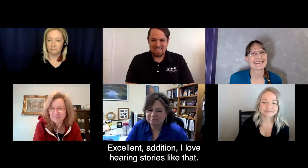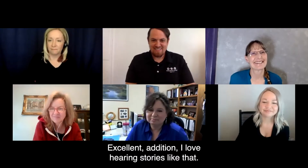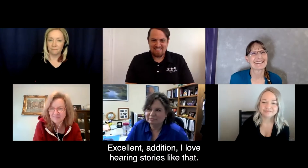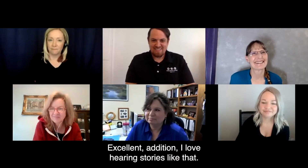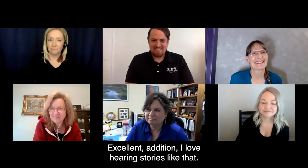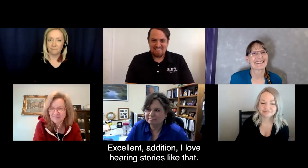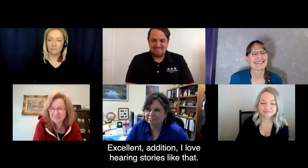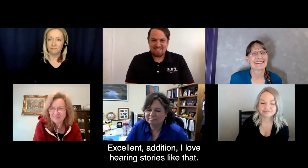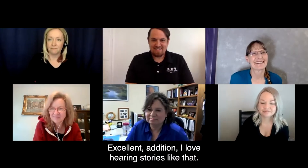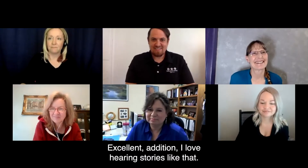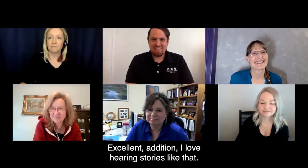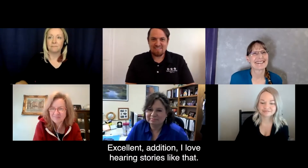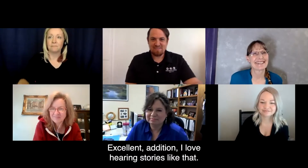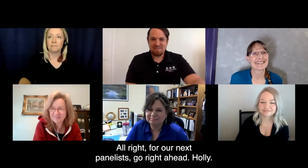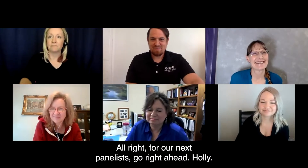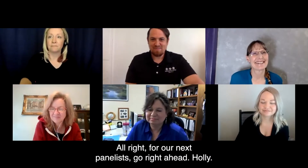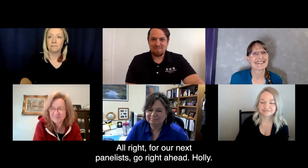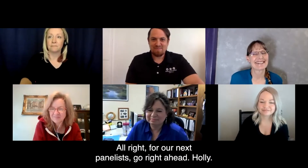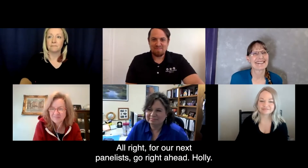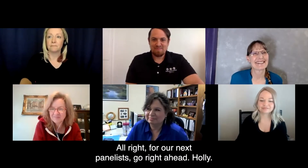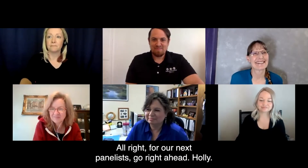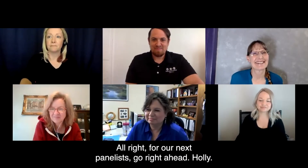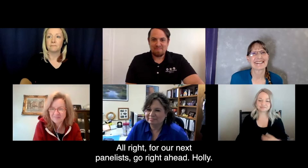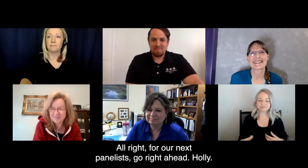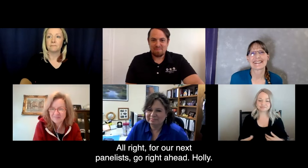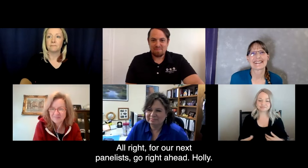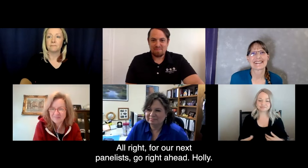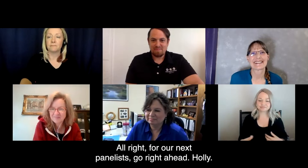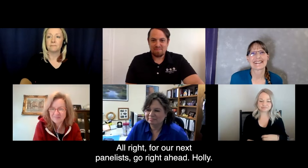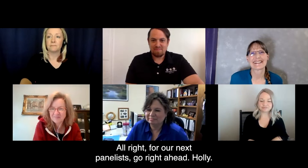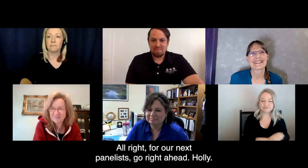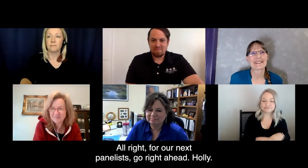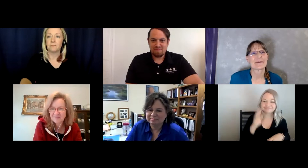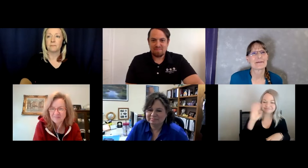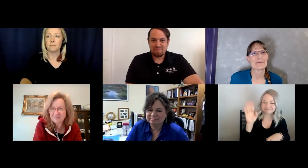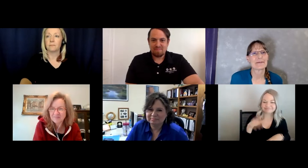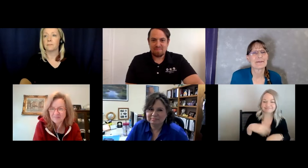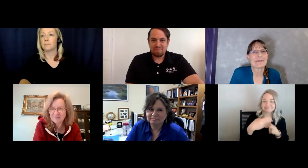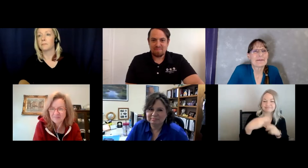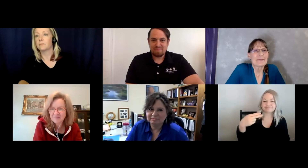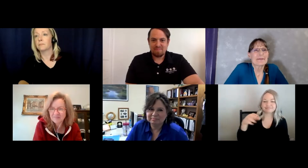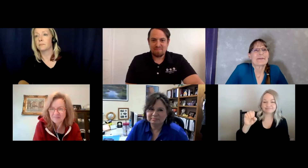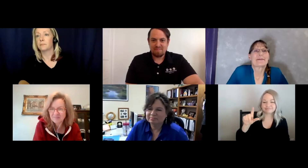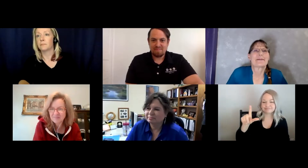Excellent addition. I love hearing stories like that. All right, for our next panelist, go right ahead, Holly.